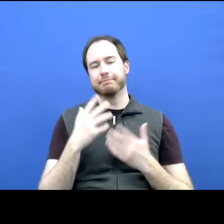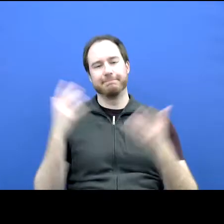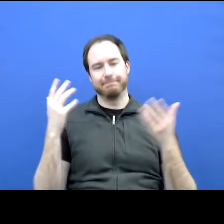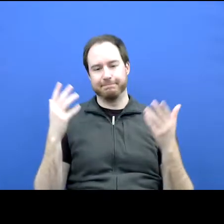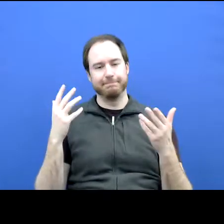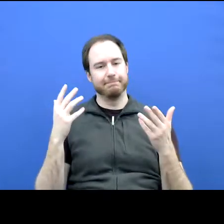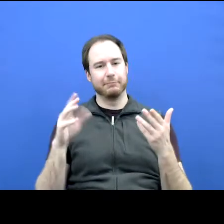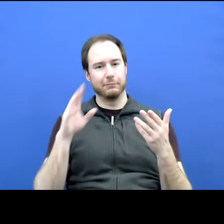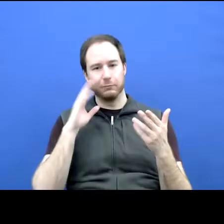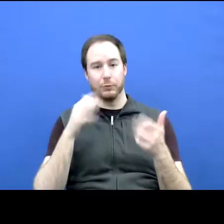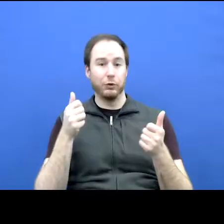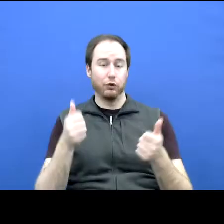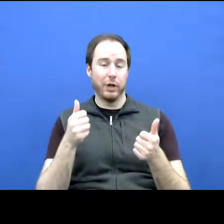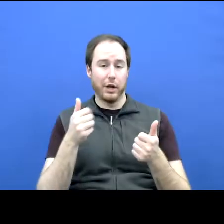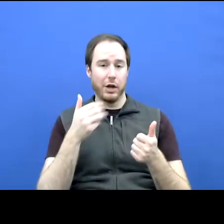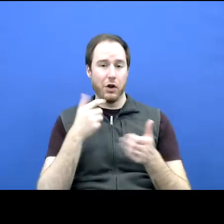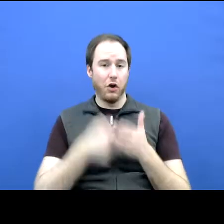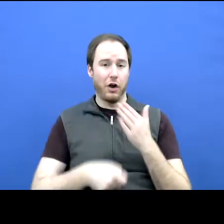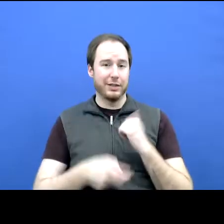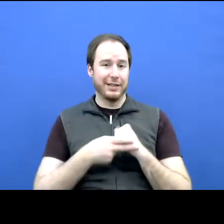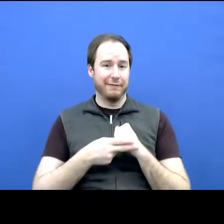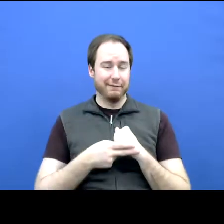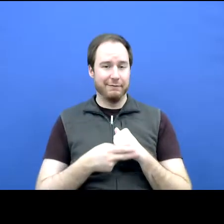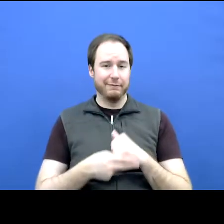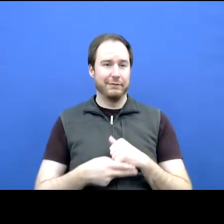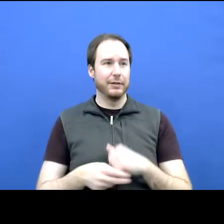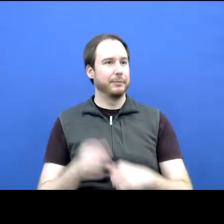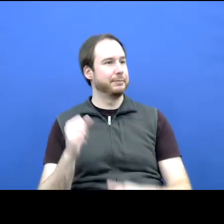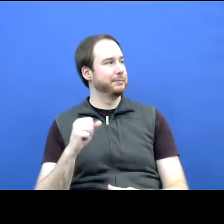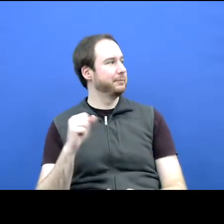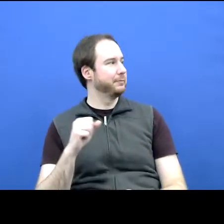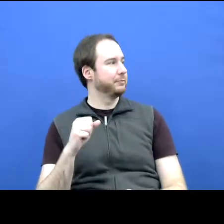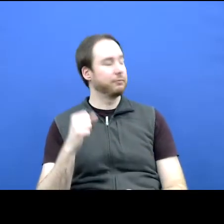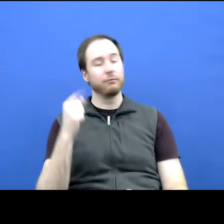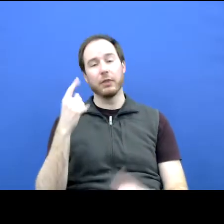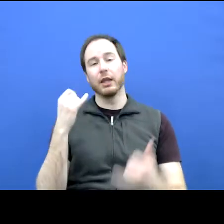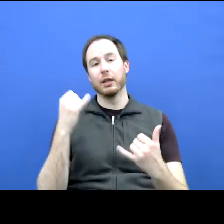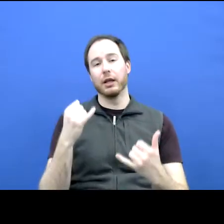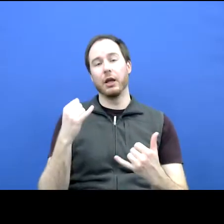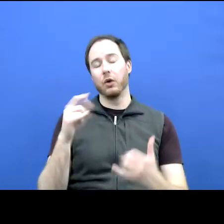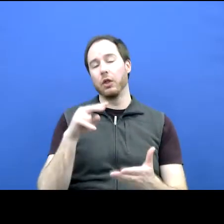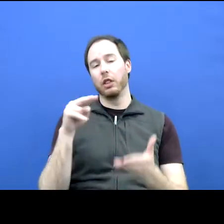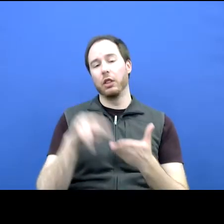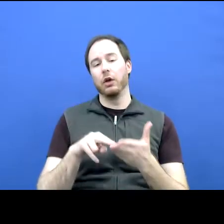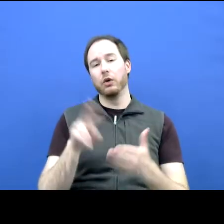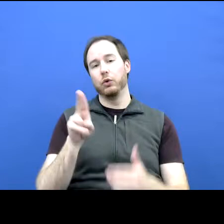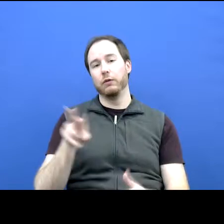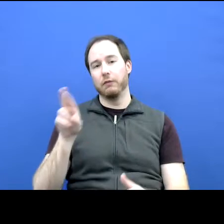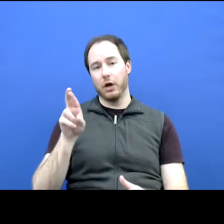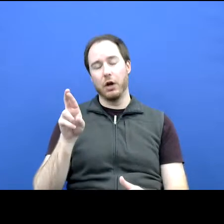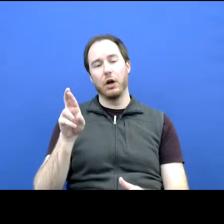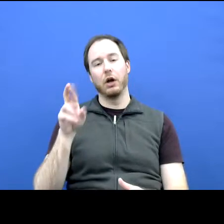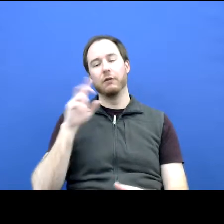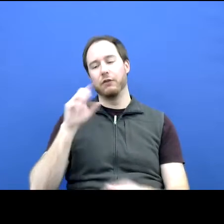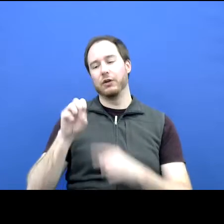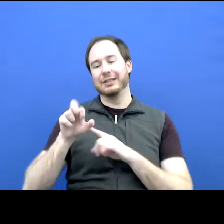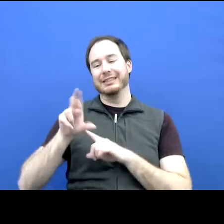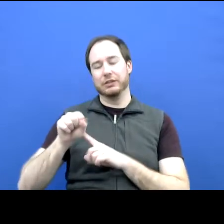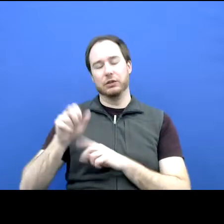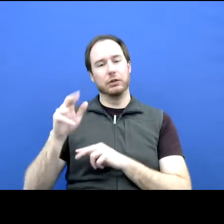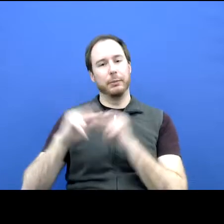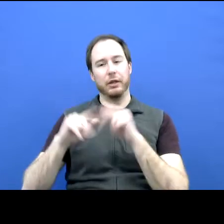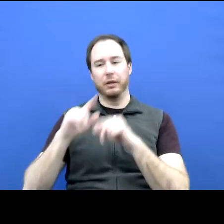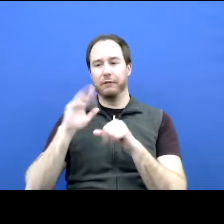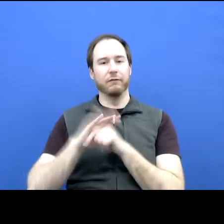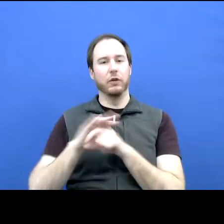been a good cost savings if they didn't have. Now it'd be like, if you look at what U of R did with the Sears building, they stripped it down